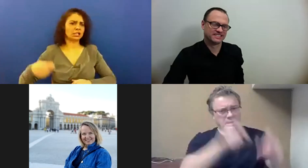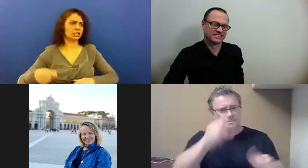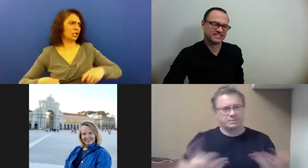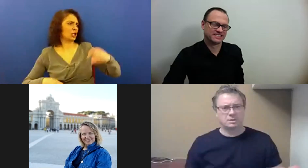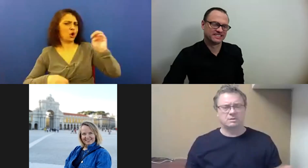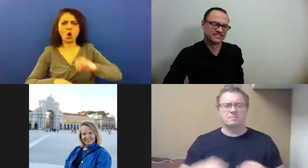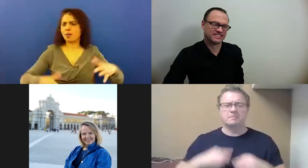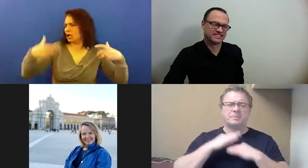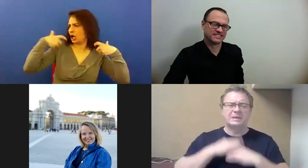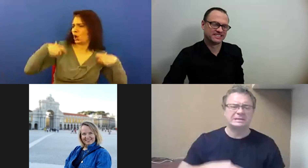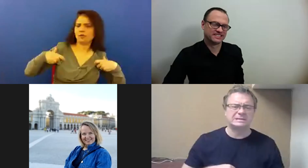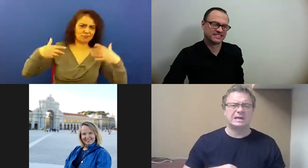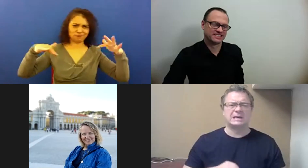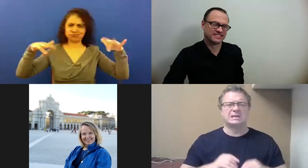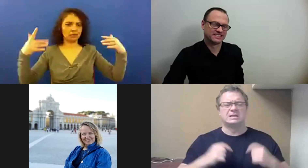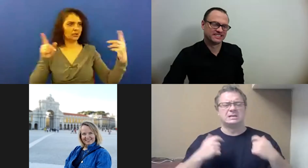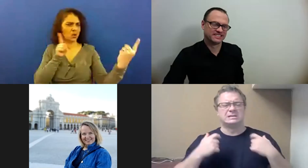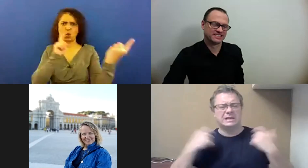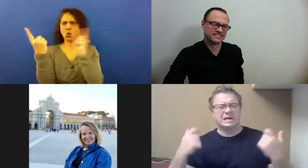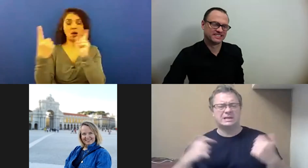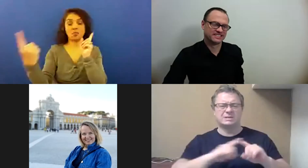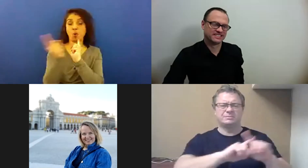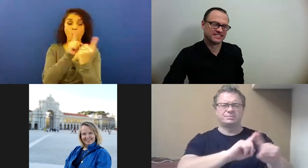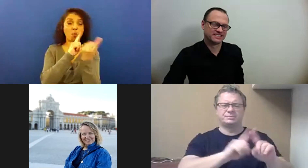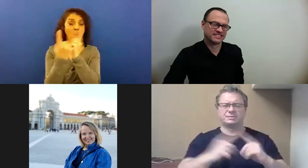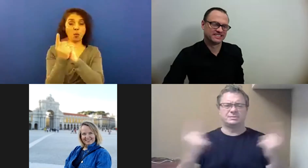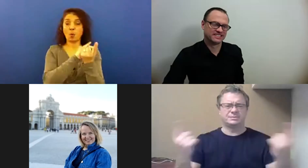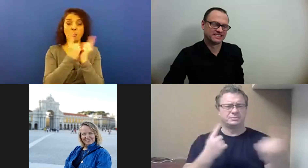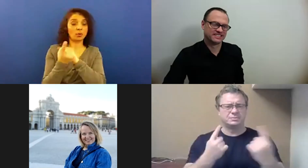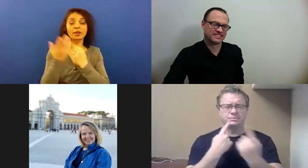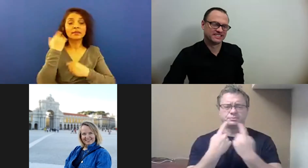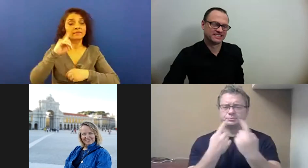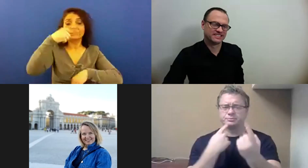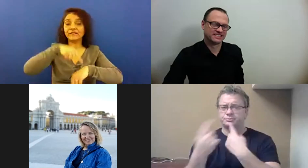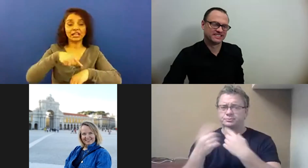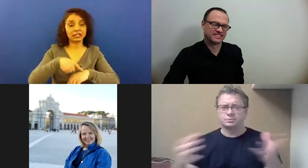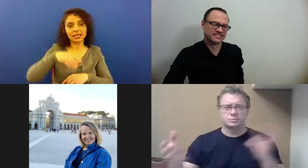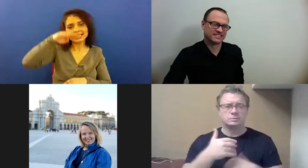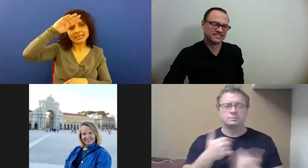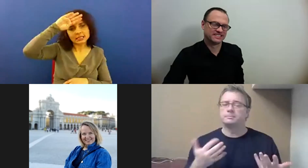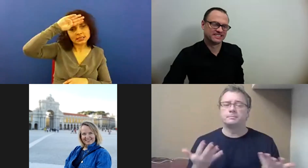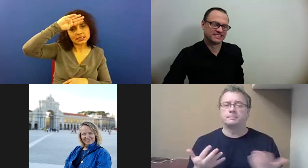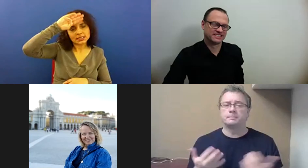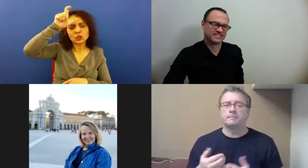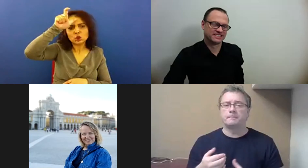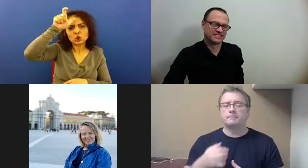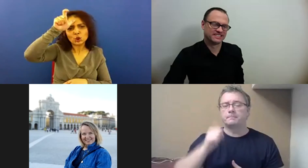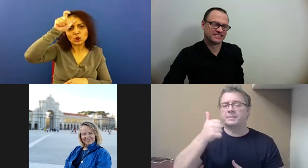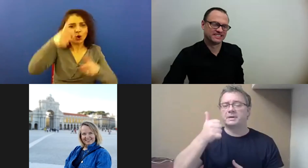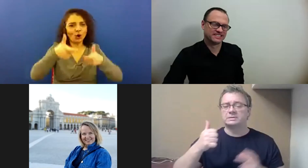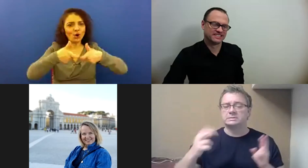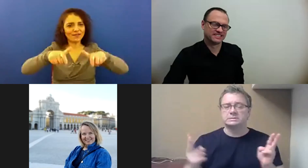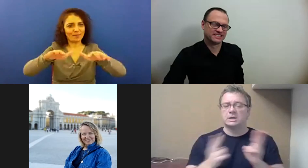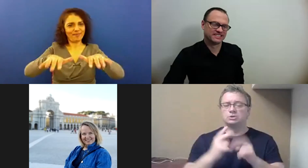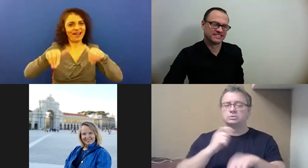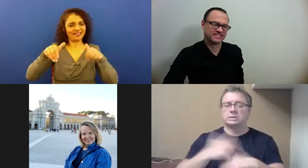So at EUD, I saw presidents of national deaf associations. I met wonderful high deaf